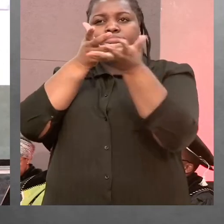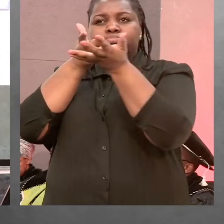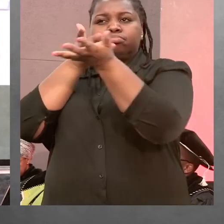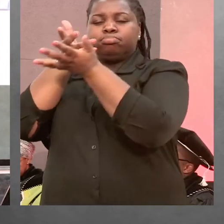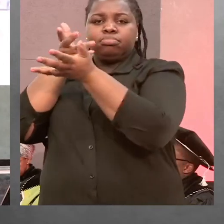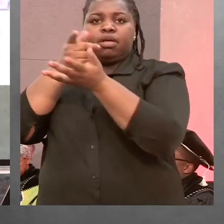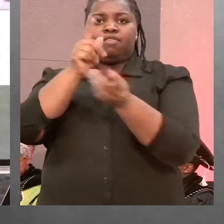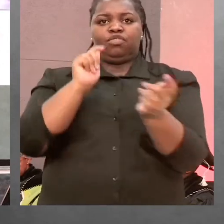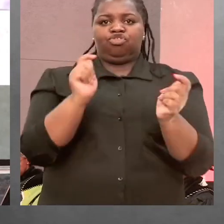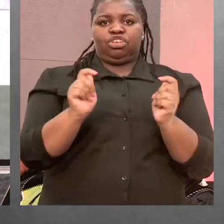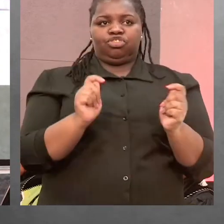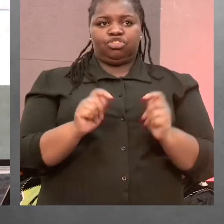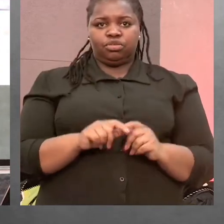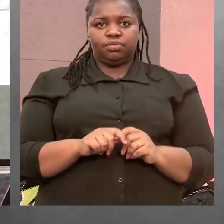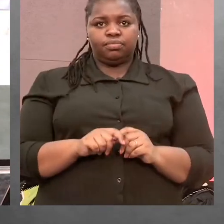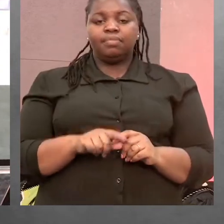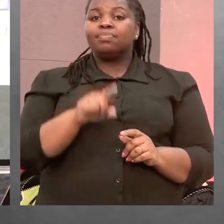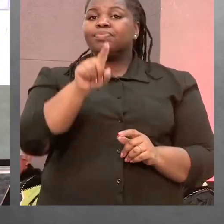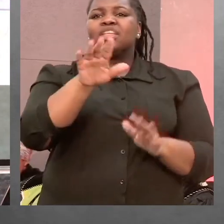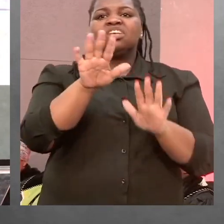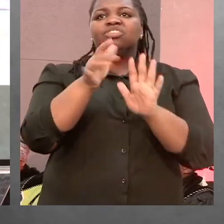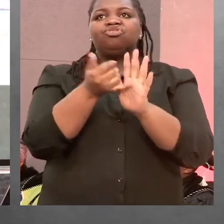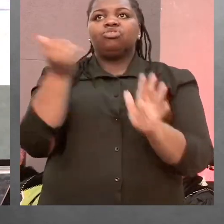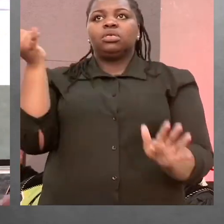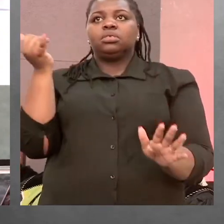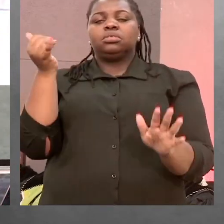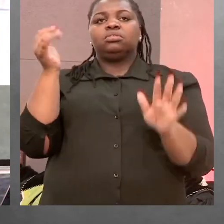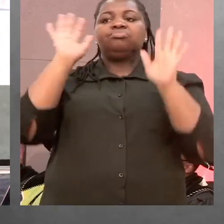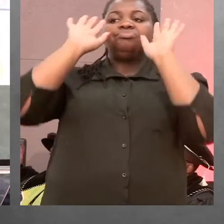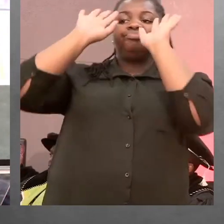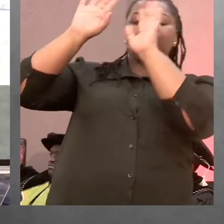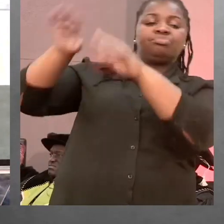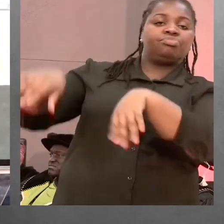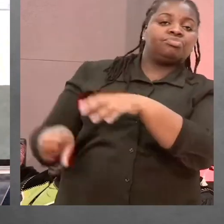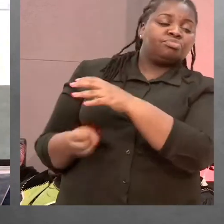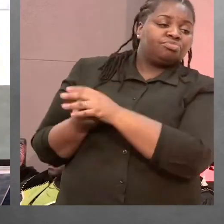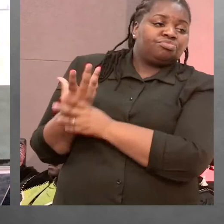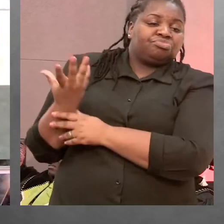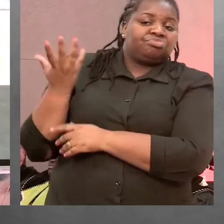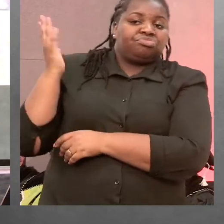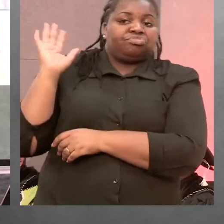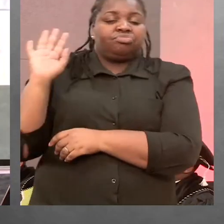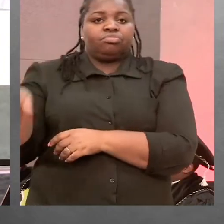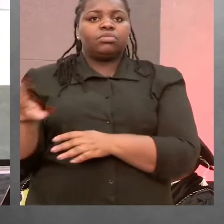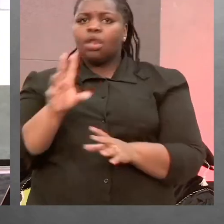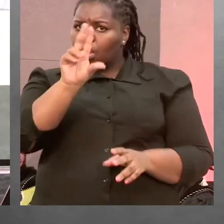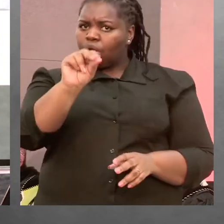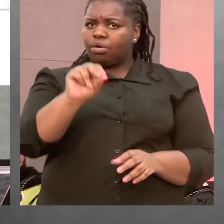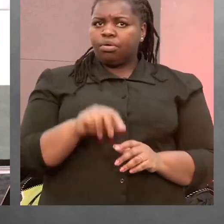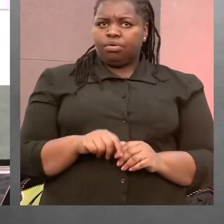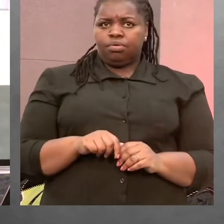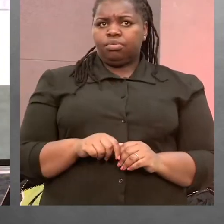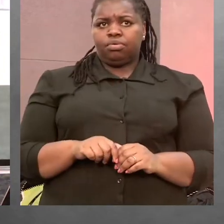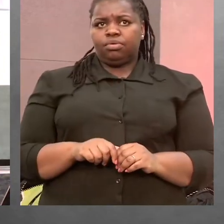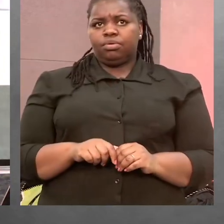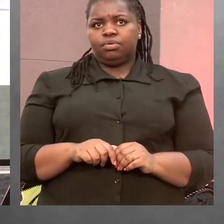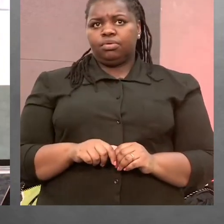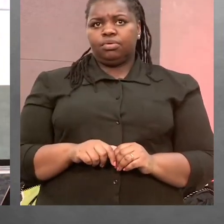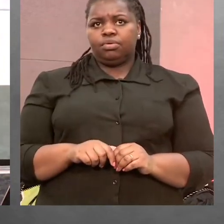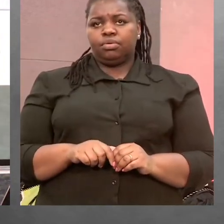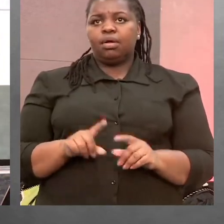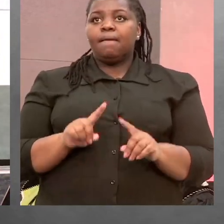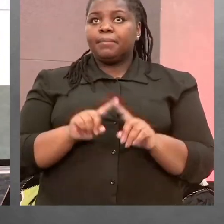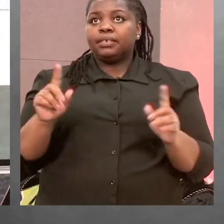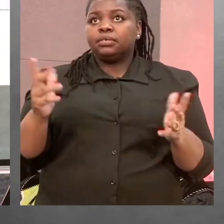change. They did not just let them blow and land wherever, you know. But